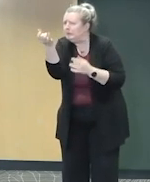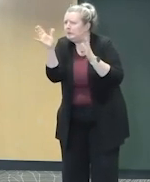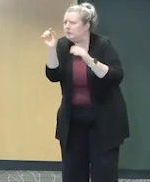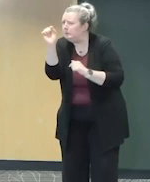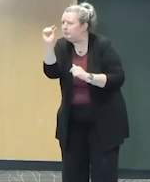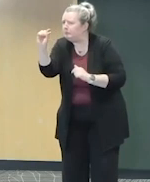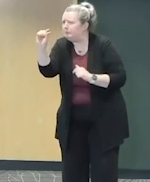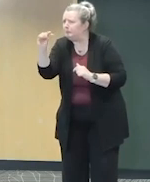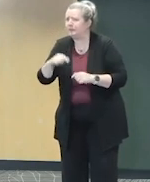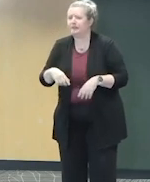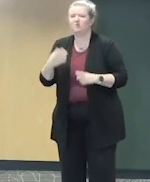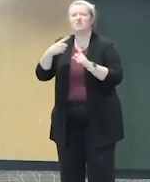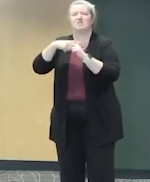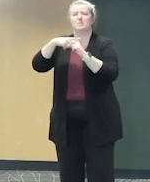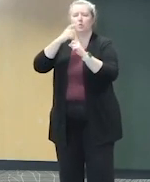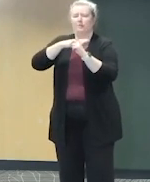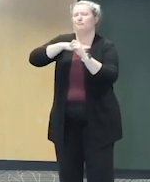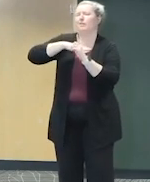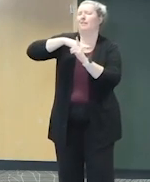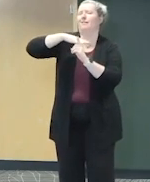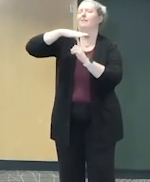move such that this will be rain